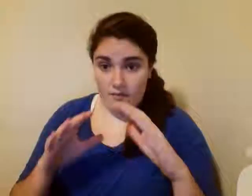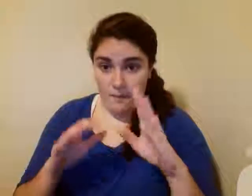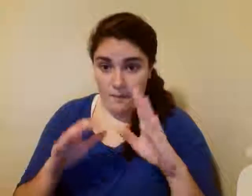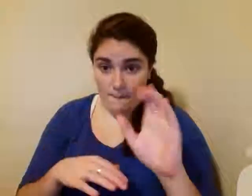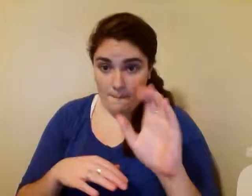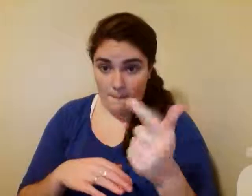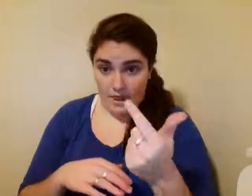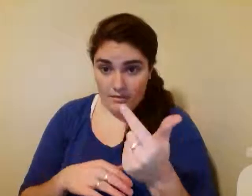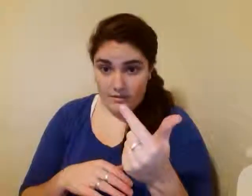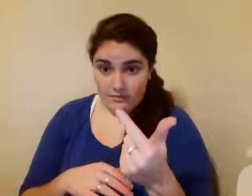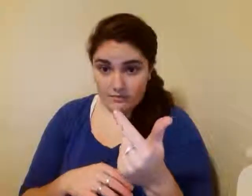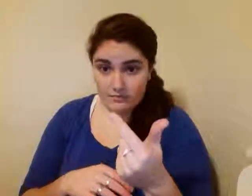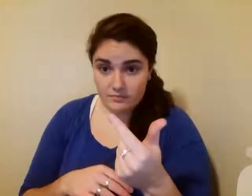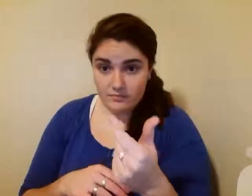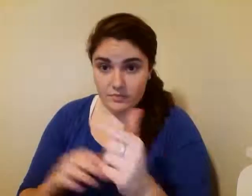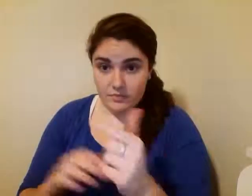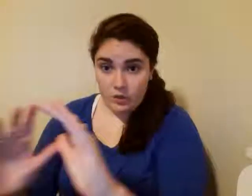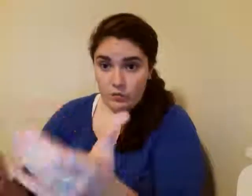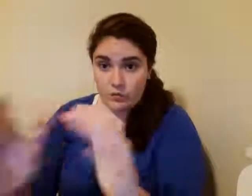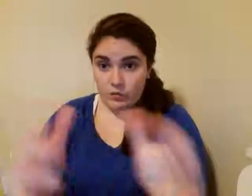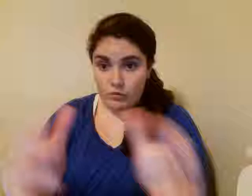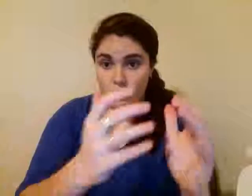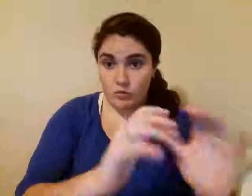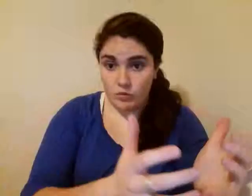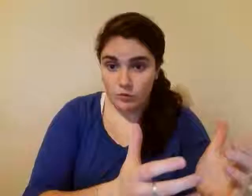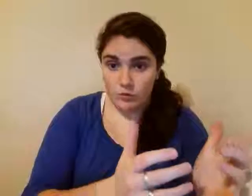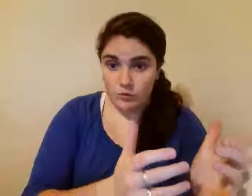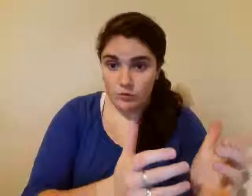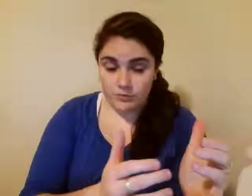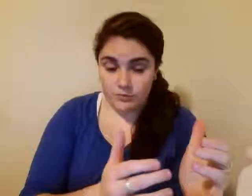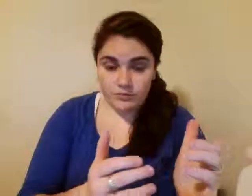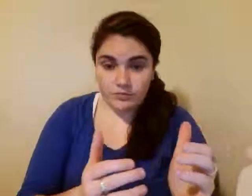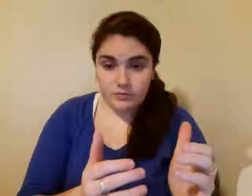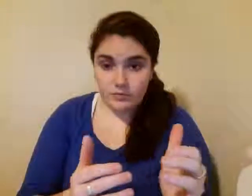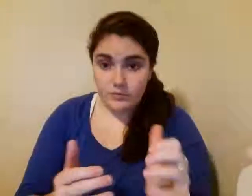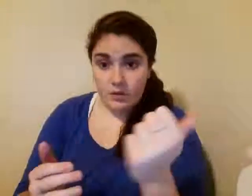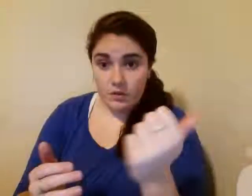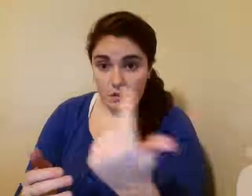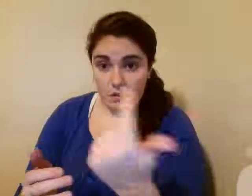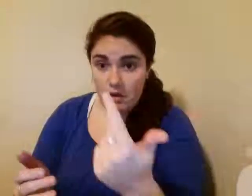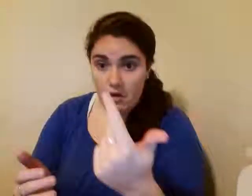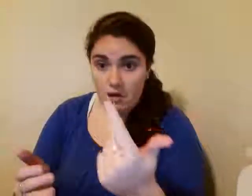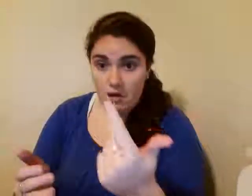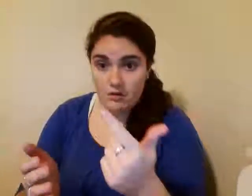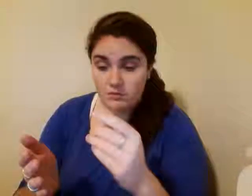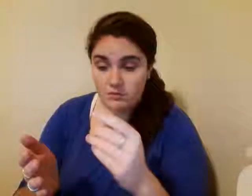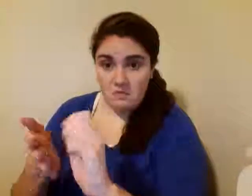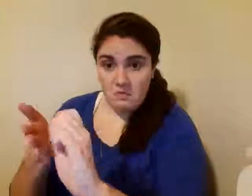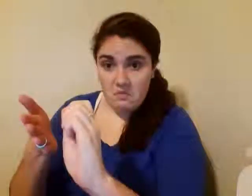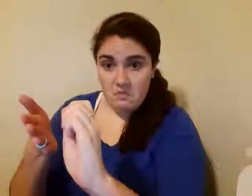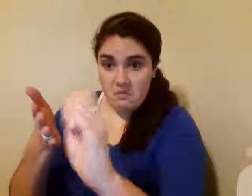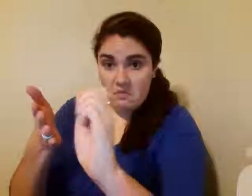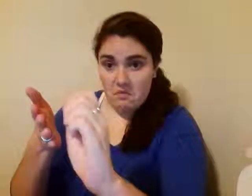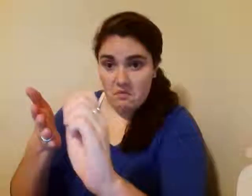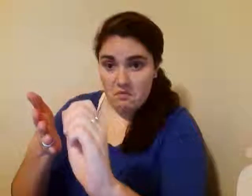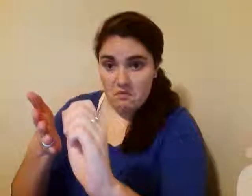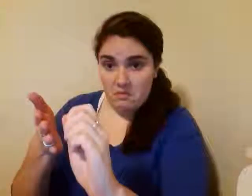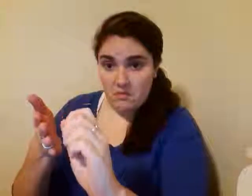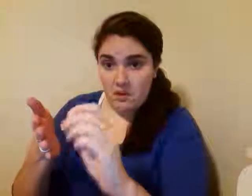your group is going to get a bag. And then you're going to get, each of you will get a whiteboard. Each of you will get a dry erase marker. And your group will get